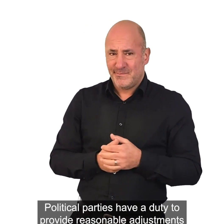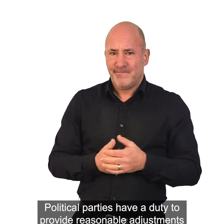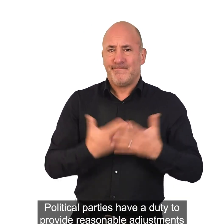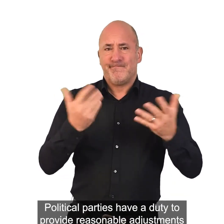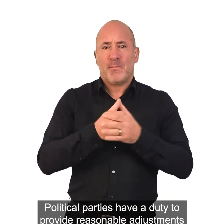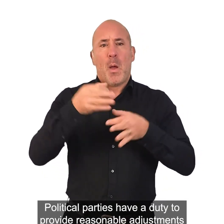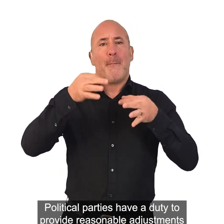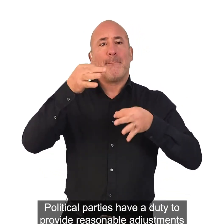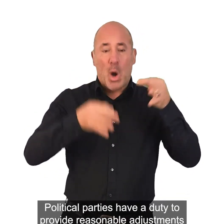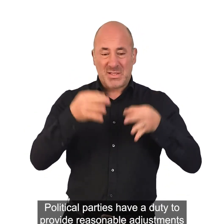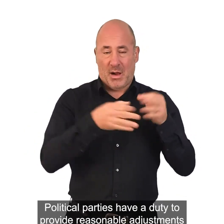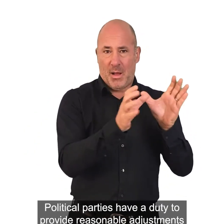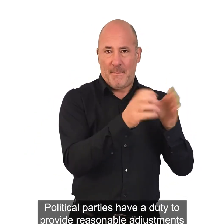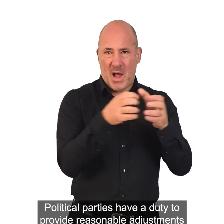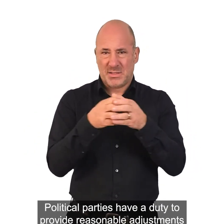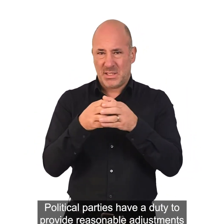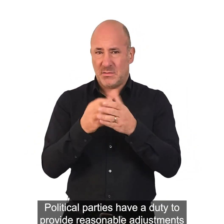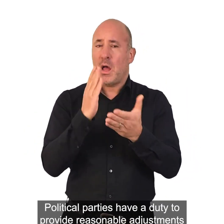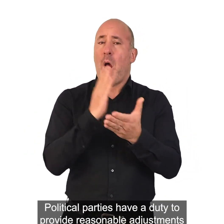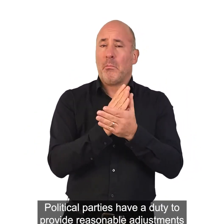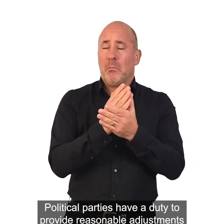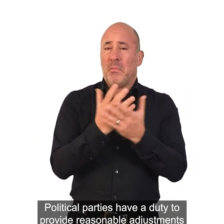Political parties have a duty to provide reasonable adjustments